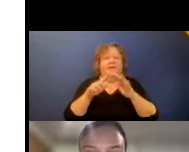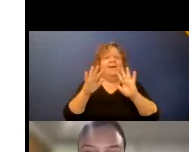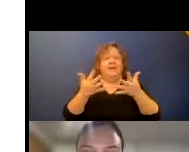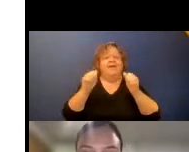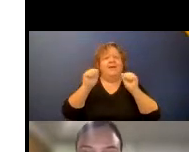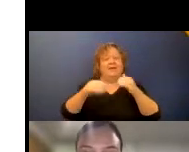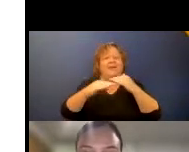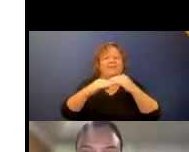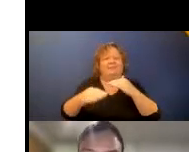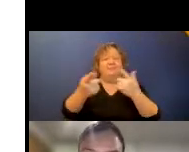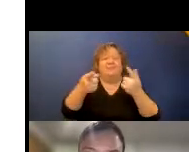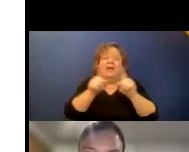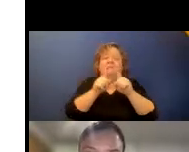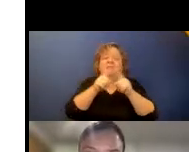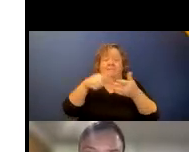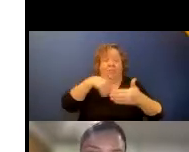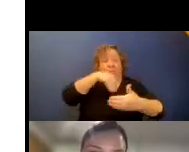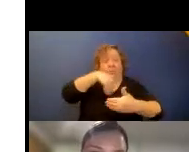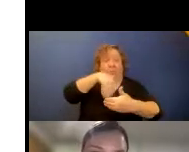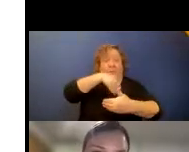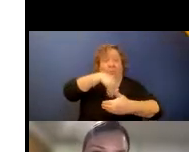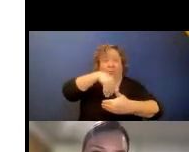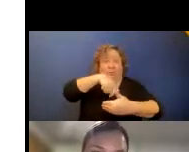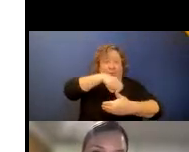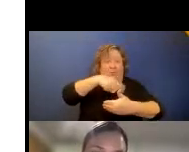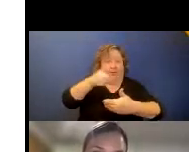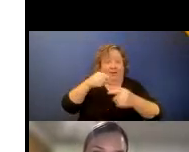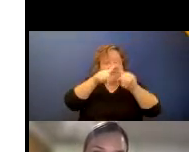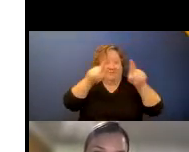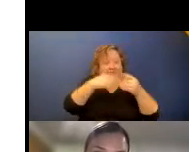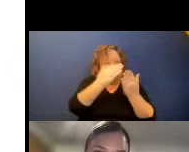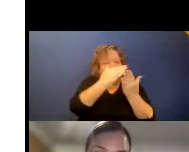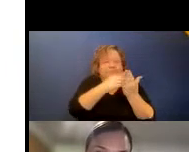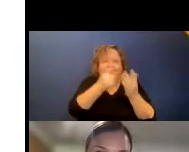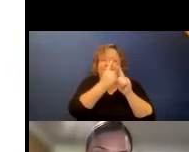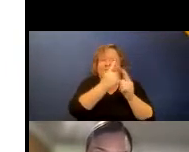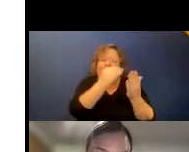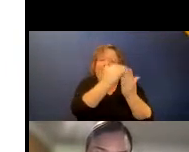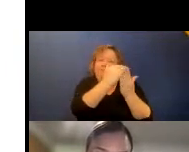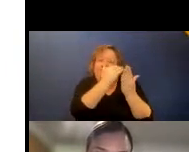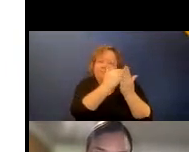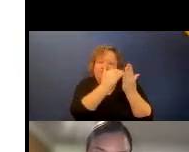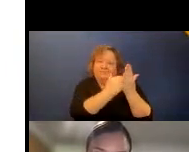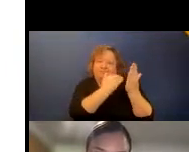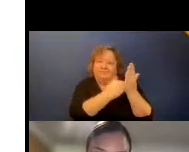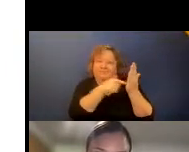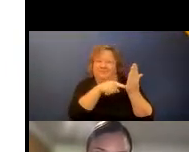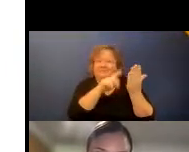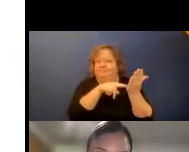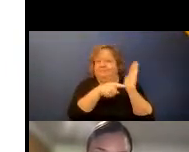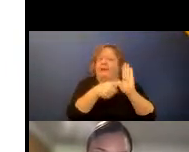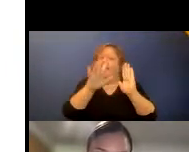works. Set is gathering inspiration, so kind of preparing and staging your work